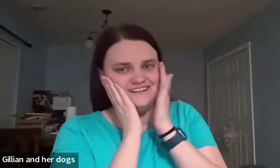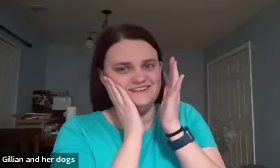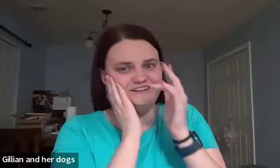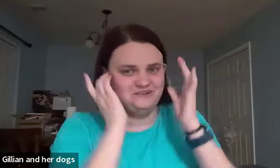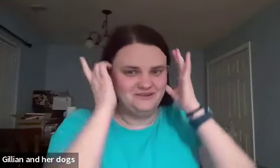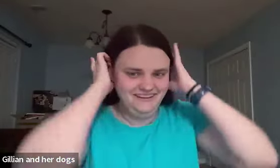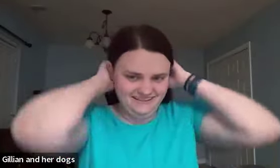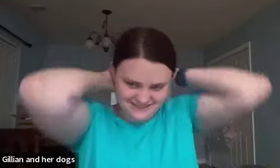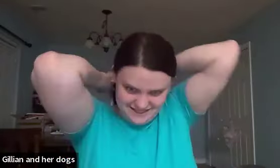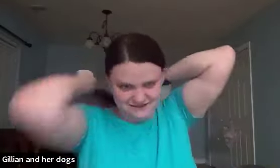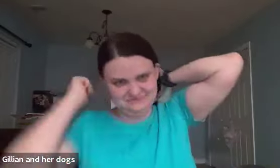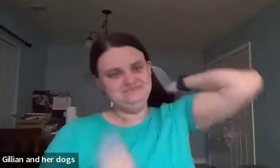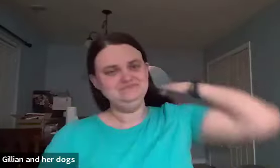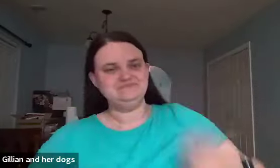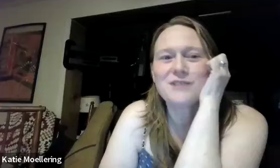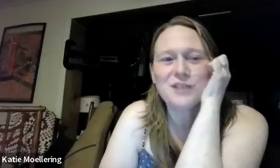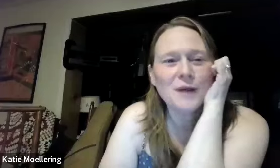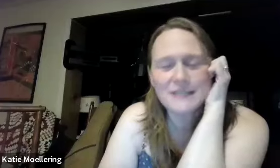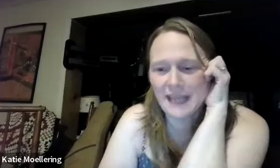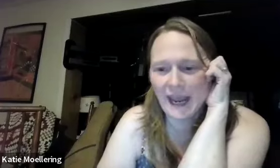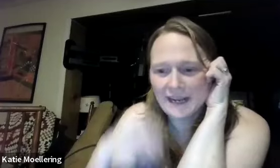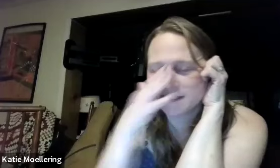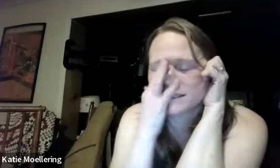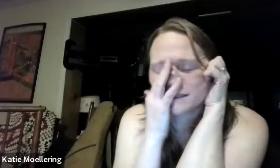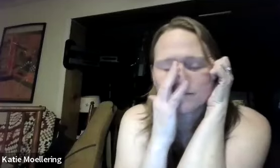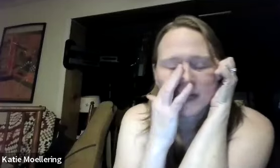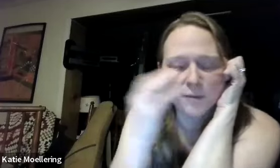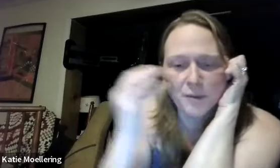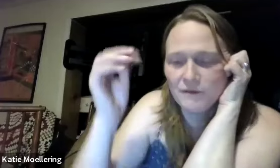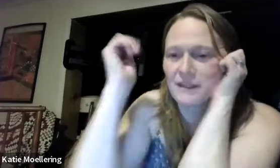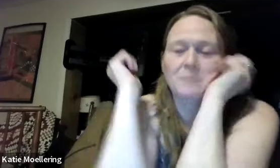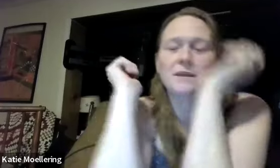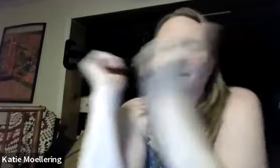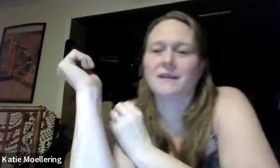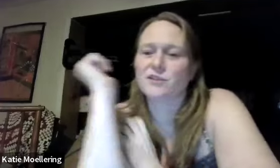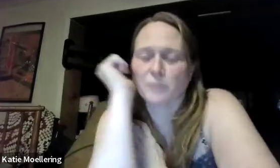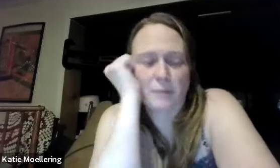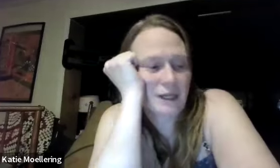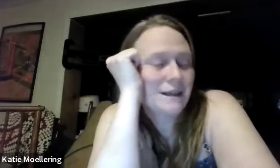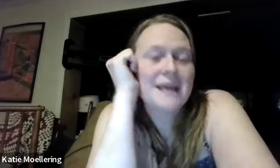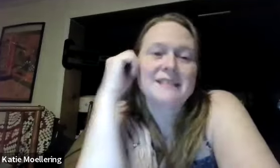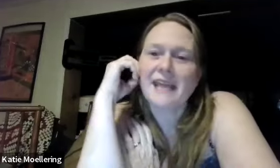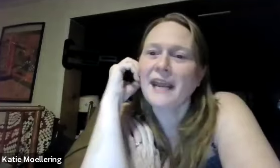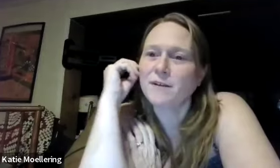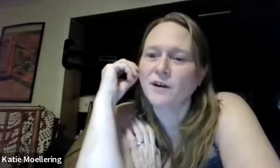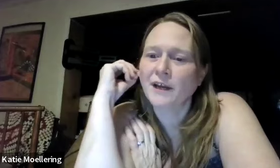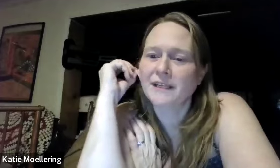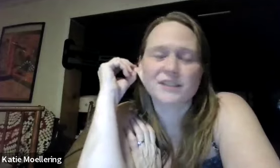you guys are a hoot. So Do you know today, this is apropos of nothing, but I just remembered it. Today I was on